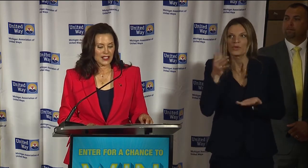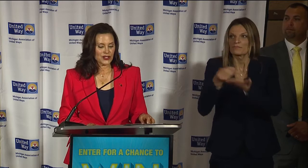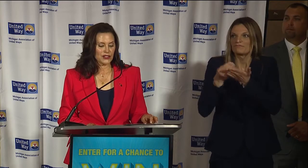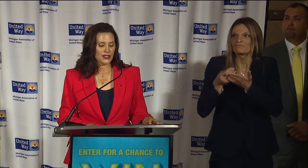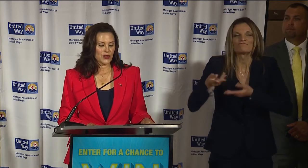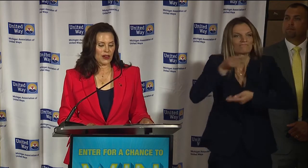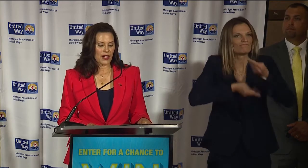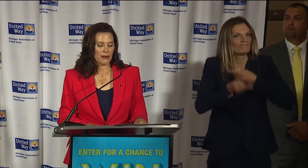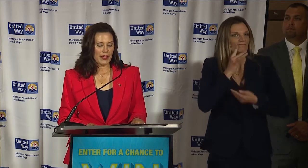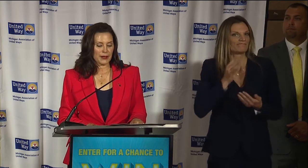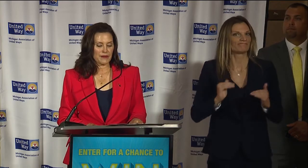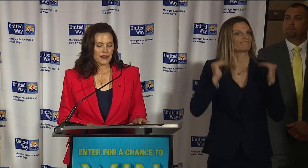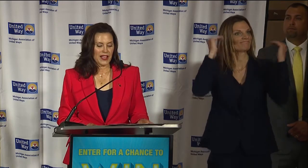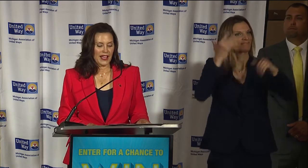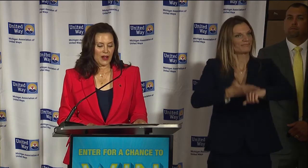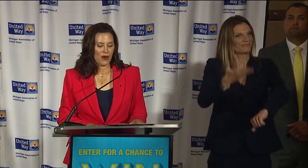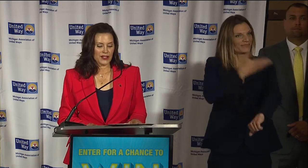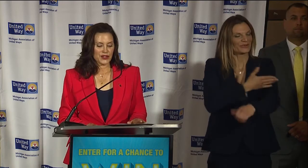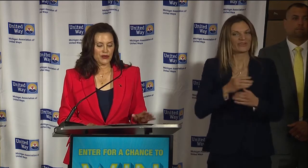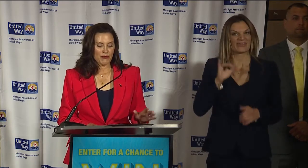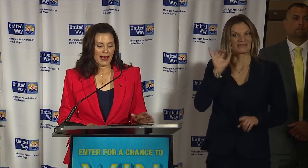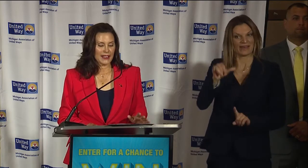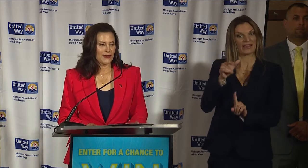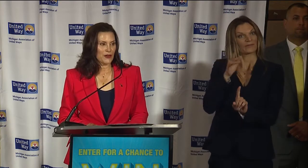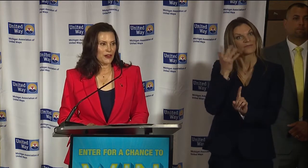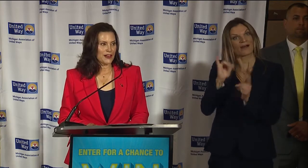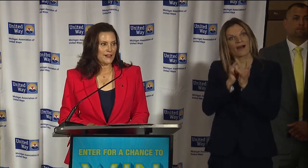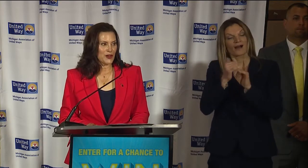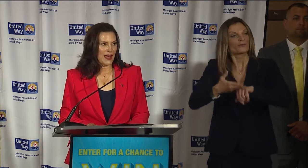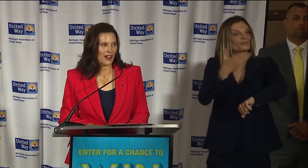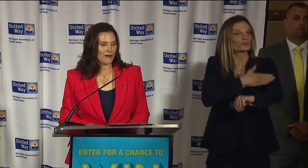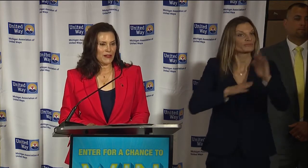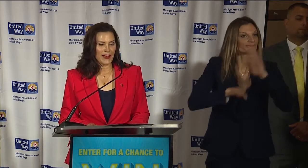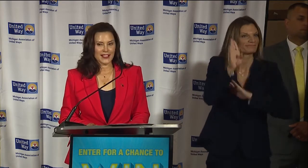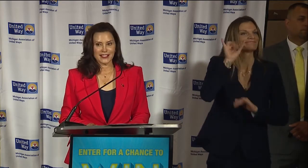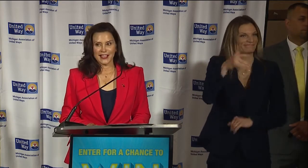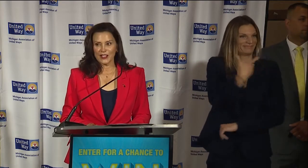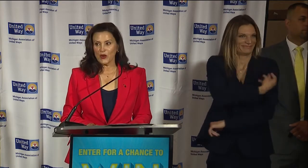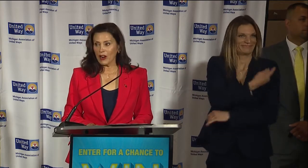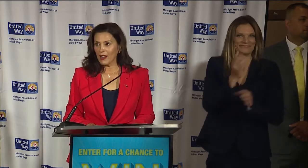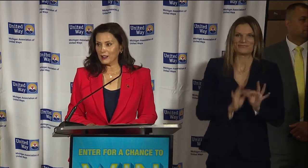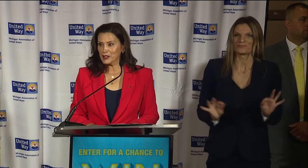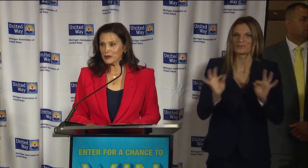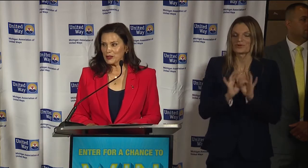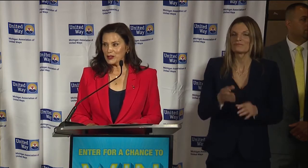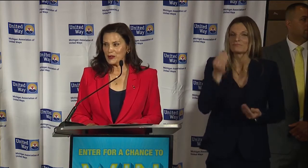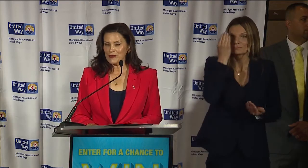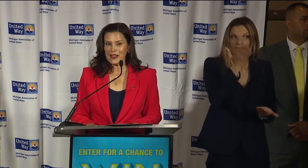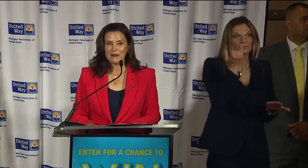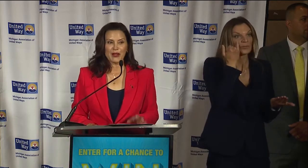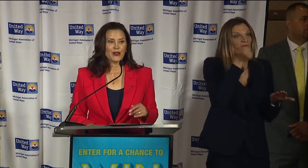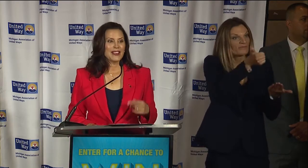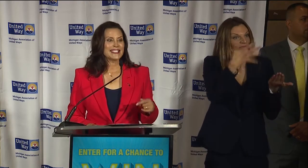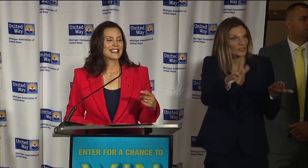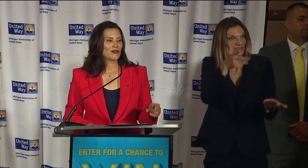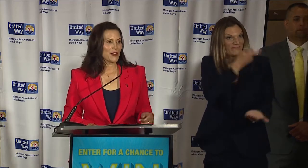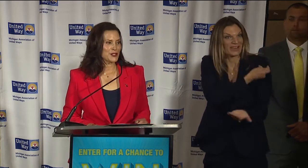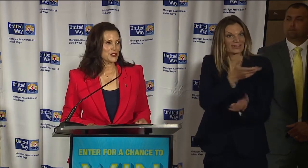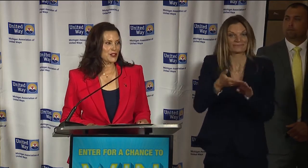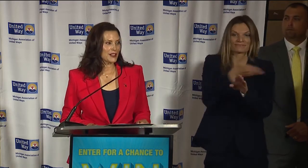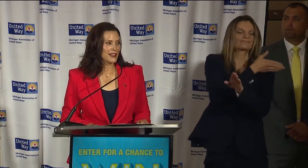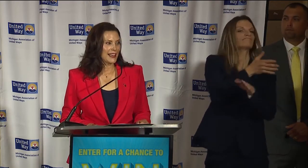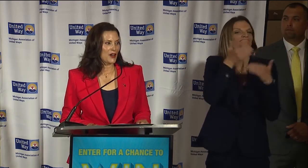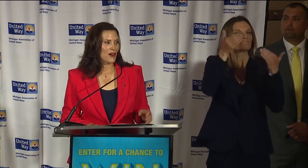are essential to our comeback. And I want to remind everyone, if you have been vaccinated, you are eligible too, but you need to